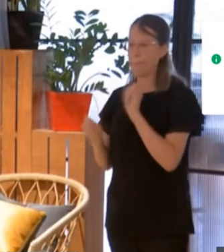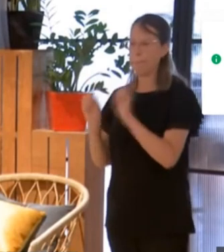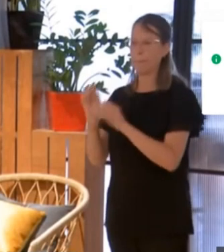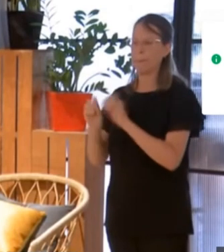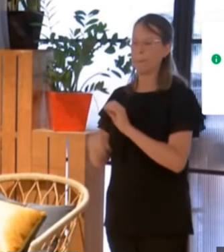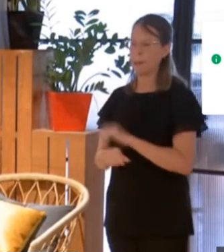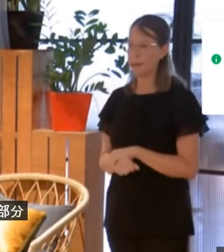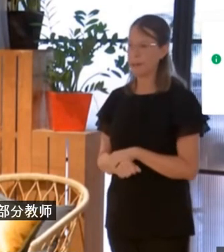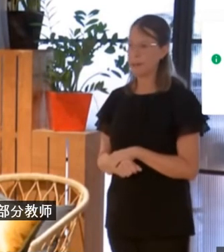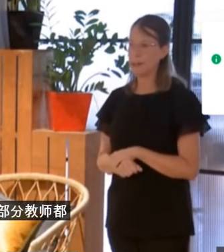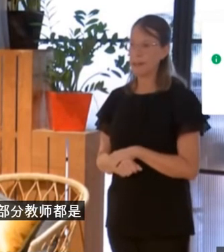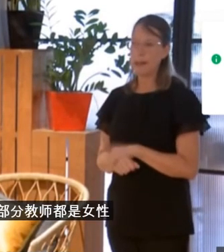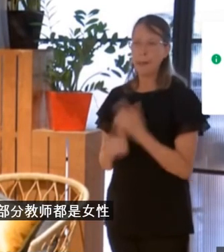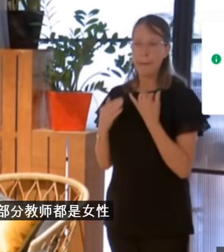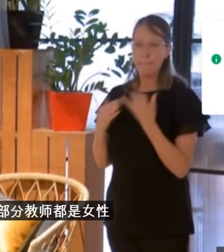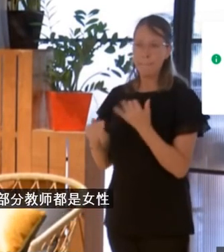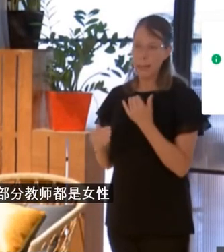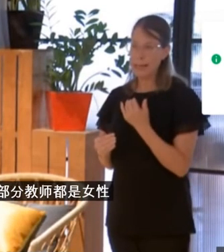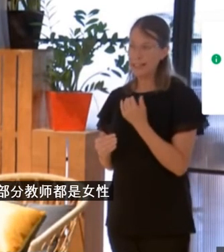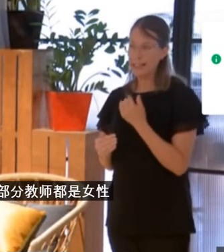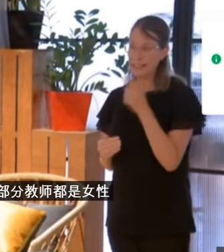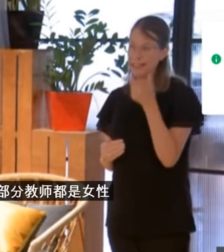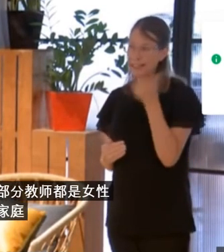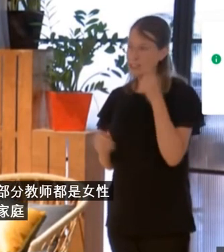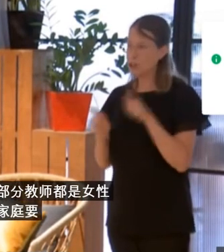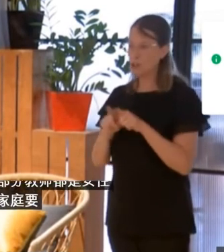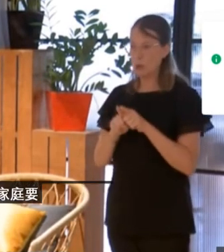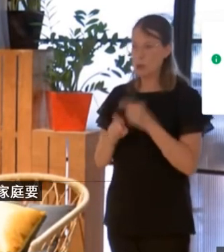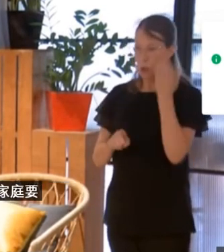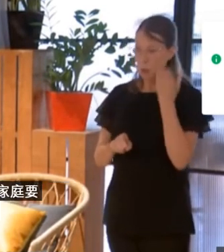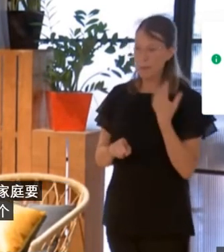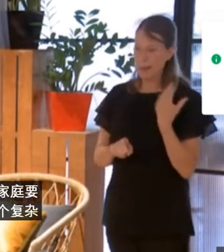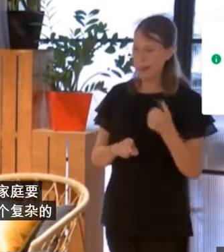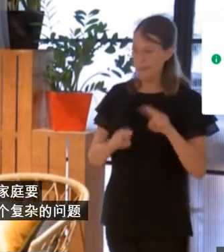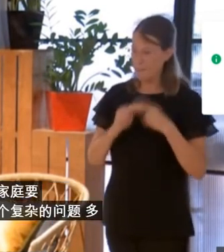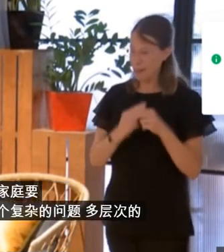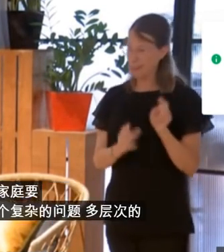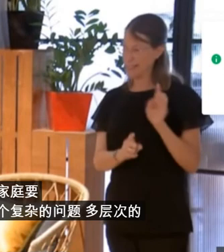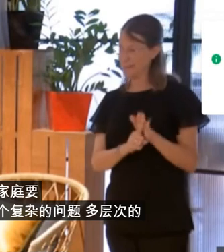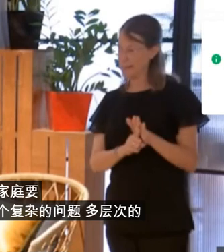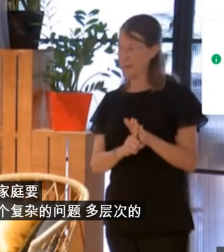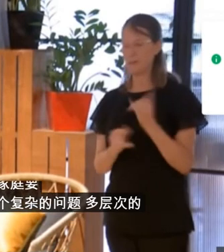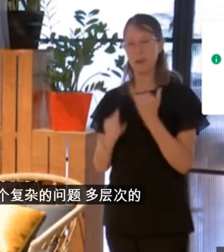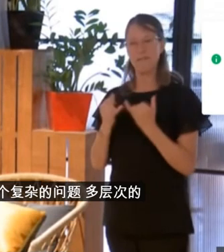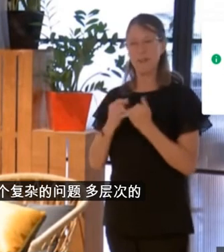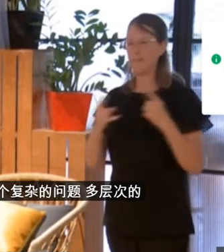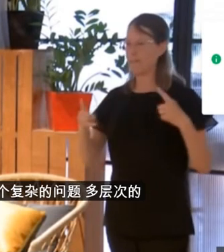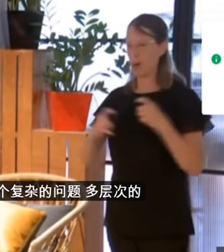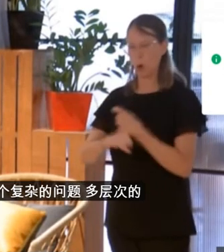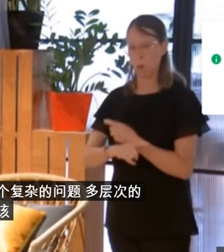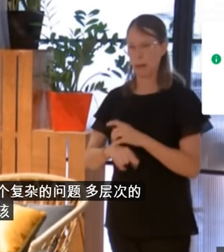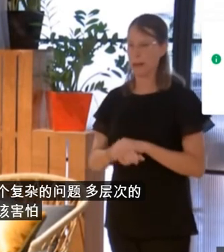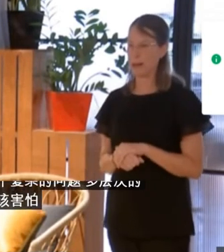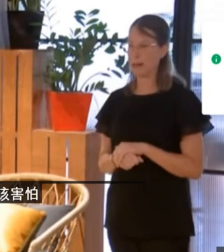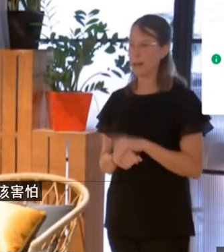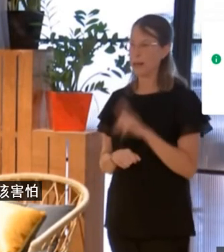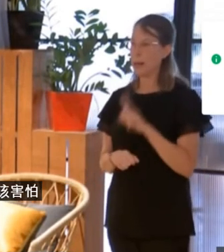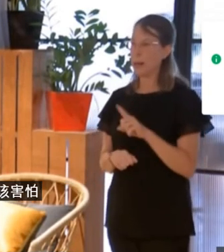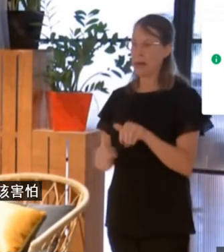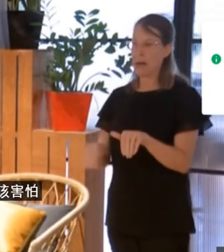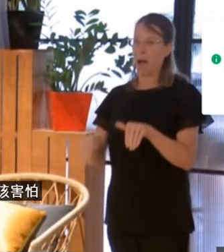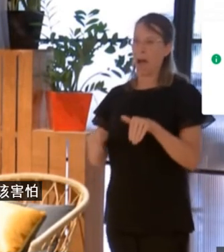proportion of teachers involved in the school system are women who also have their families to think about. So this is a complex, multi-layered issue, but we shouldn't be frightened